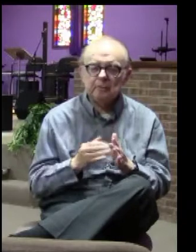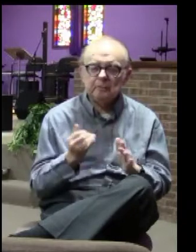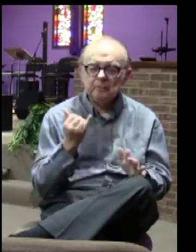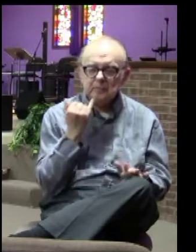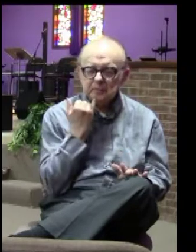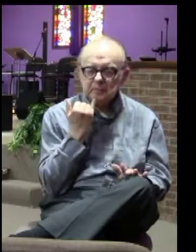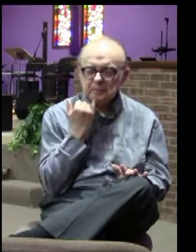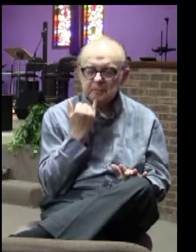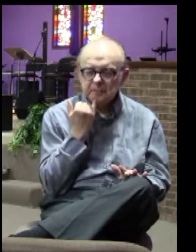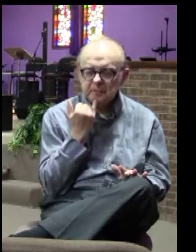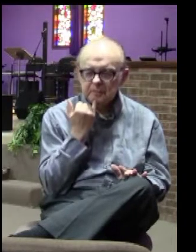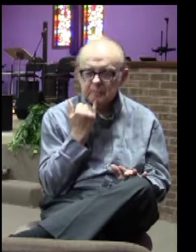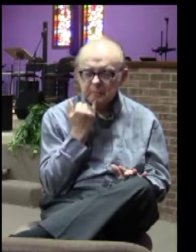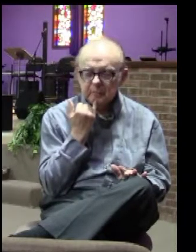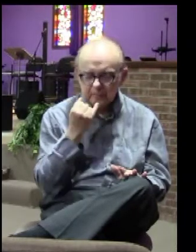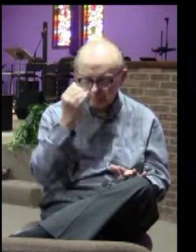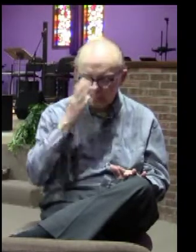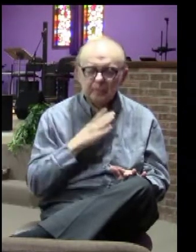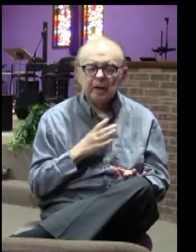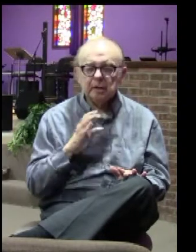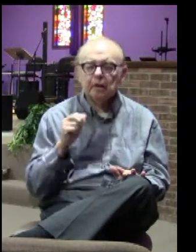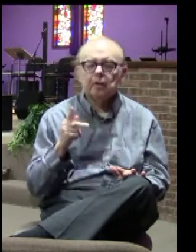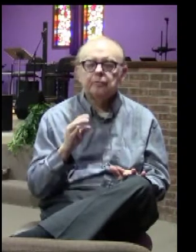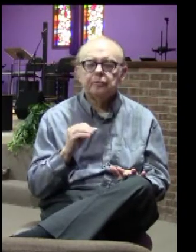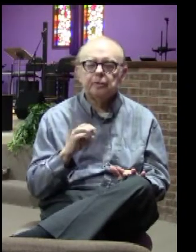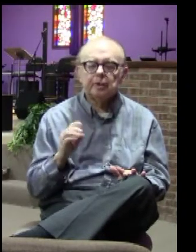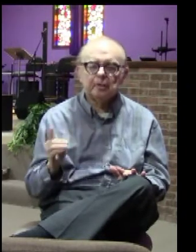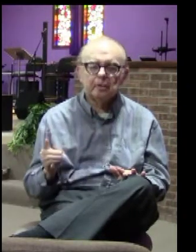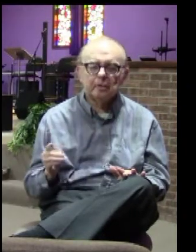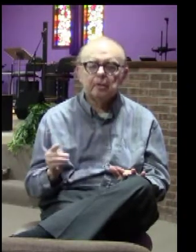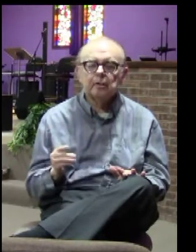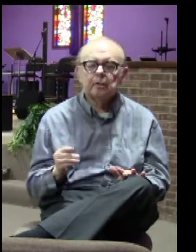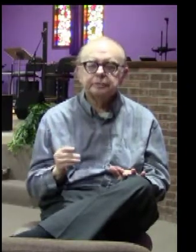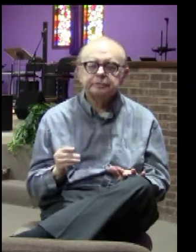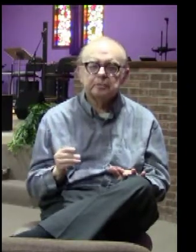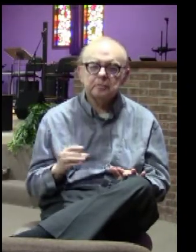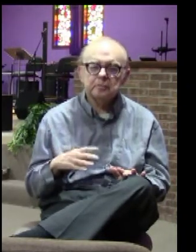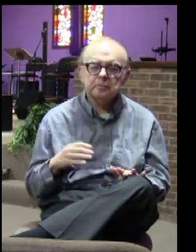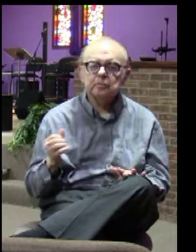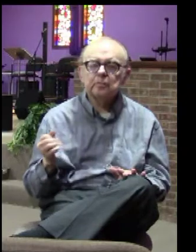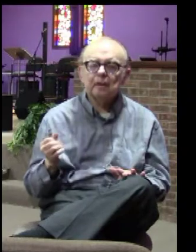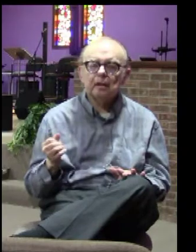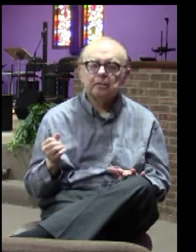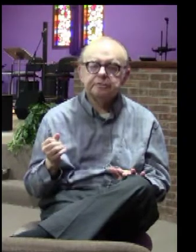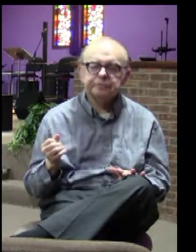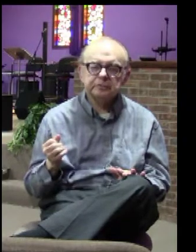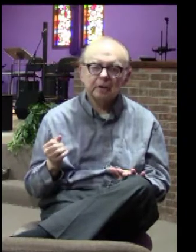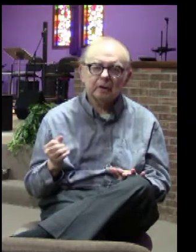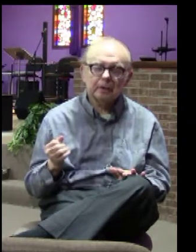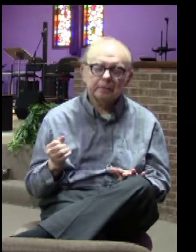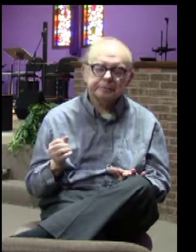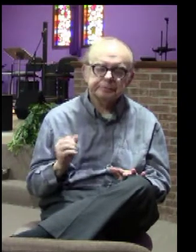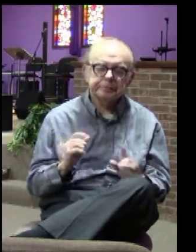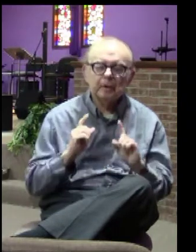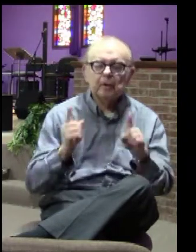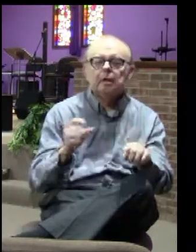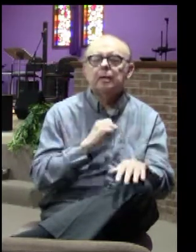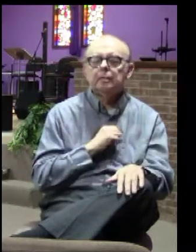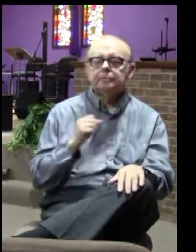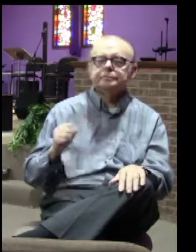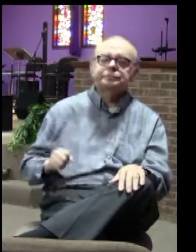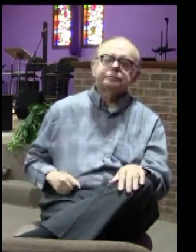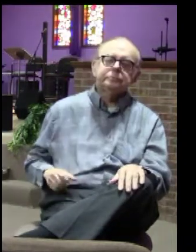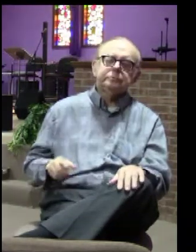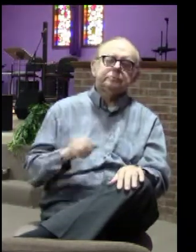Israeli or men of Judea took and they went after Samson, and